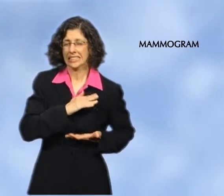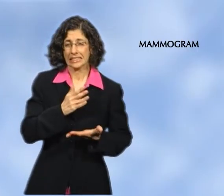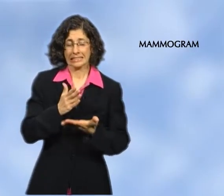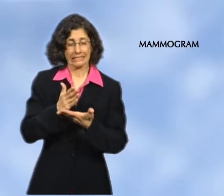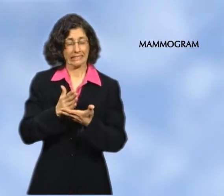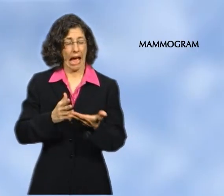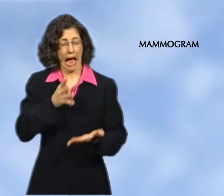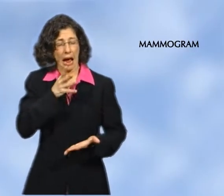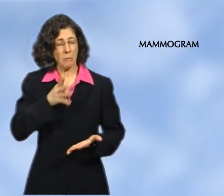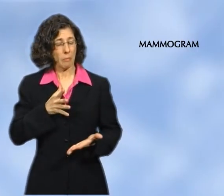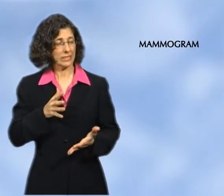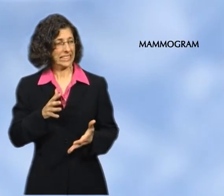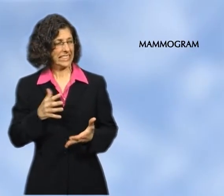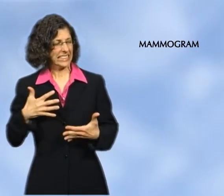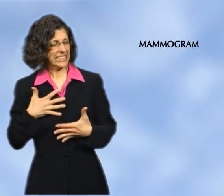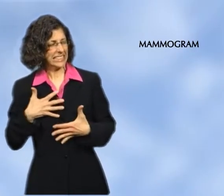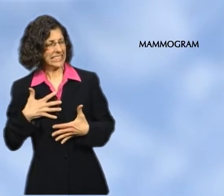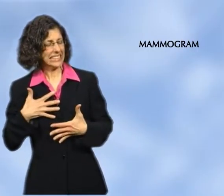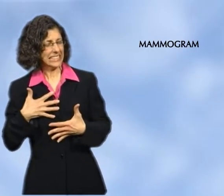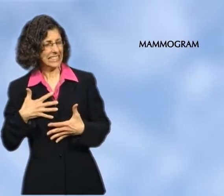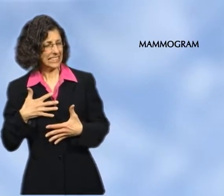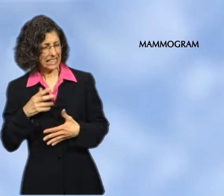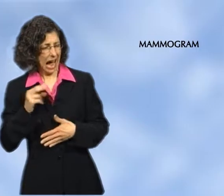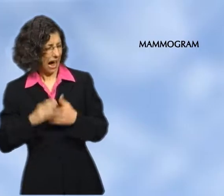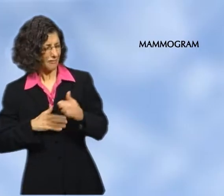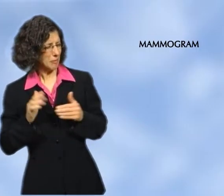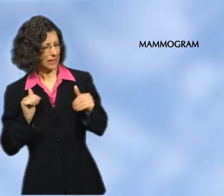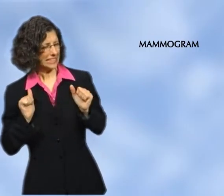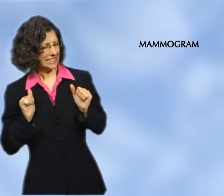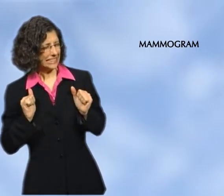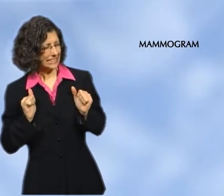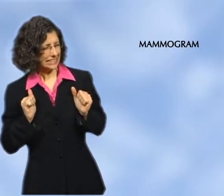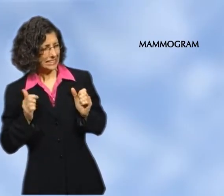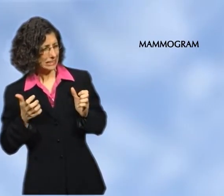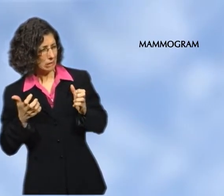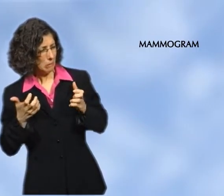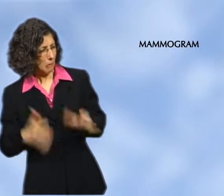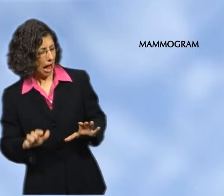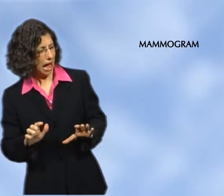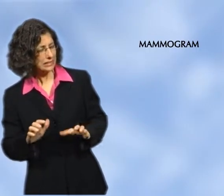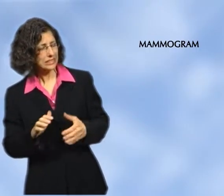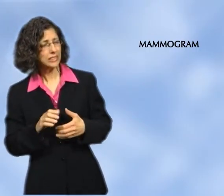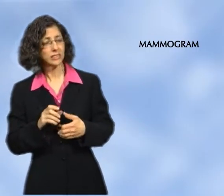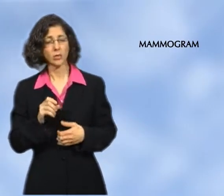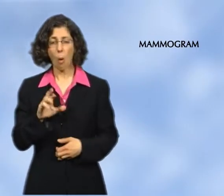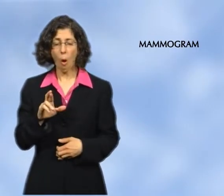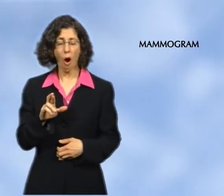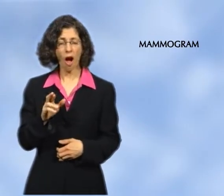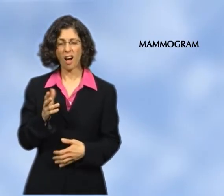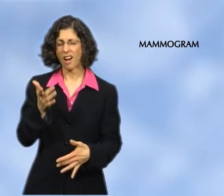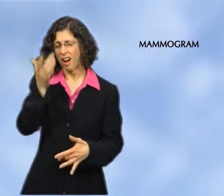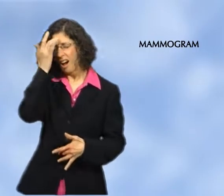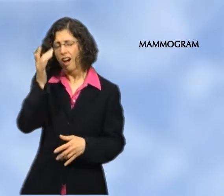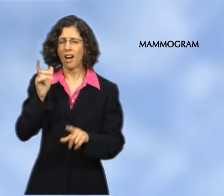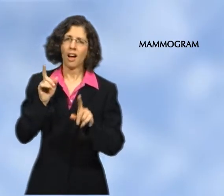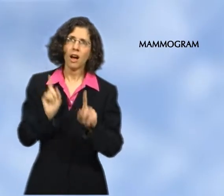Some women find this uncomfortable and hesitate to go for an